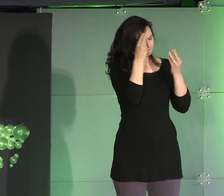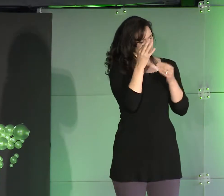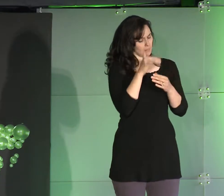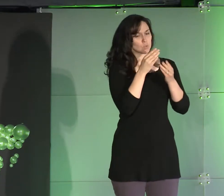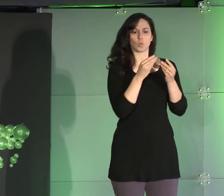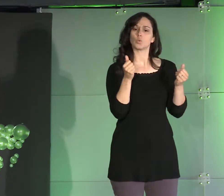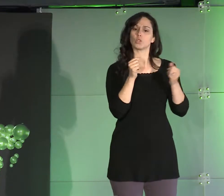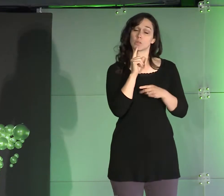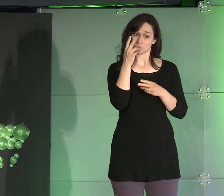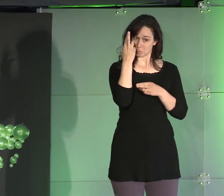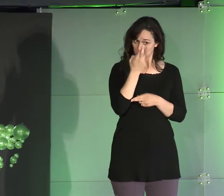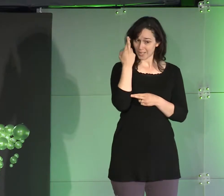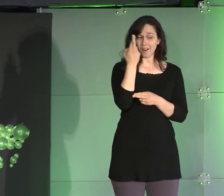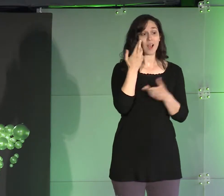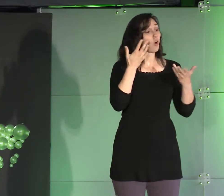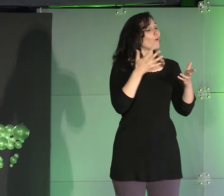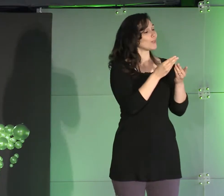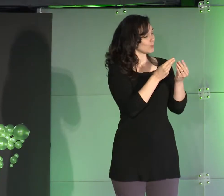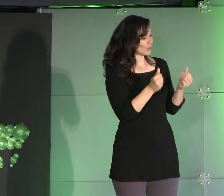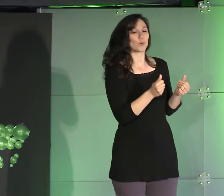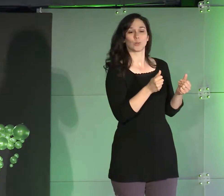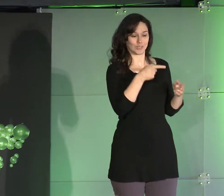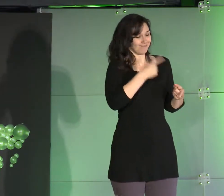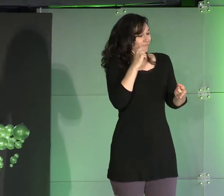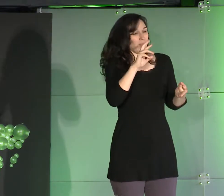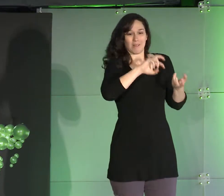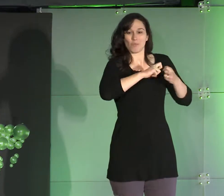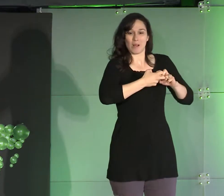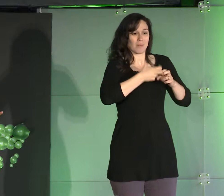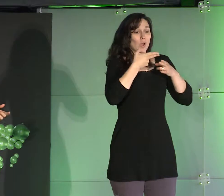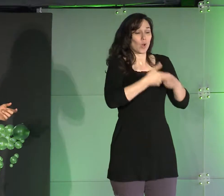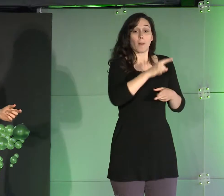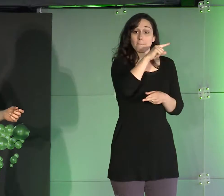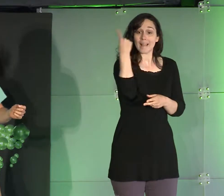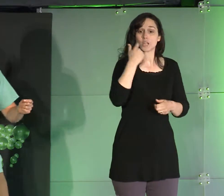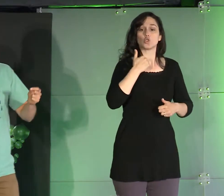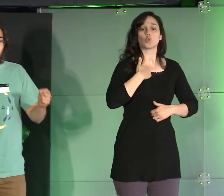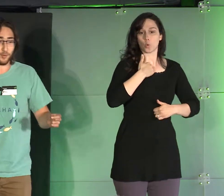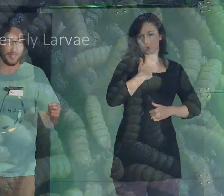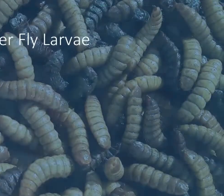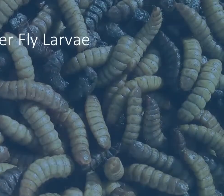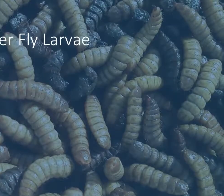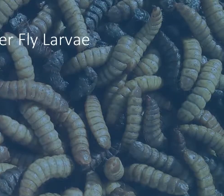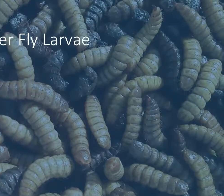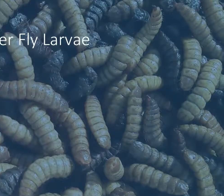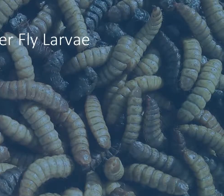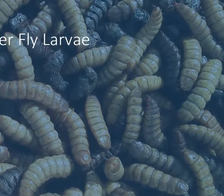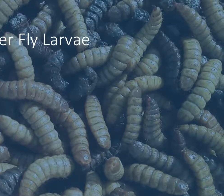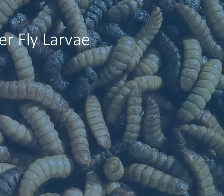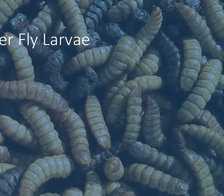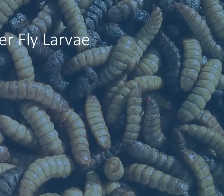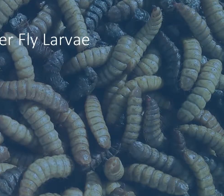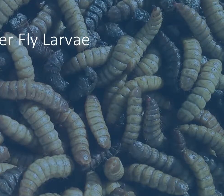solution and realized that there was already a solution to this problem, and it's called the black soldier fly larva. It's an incredible insect. It's one of